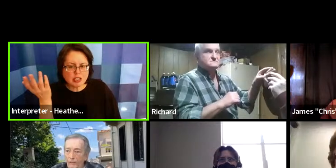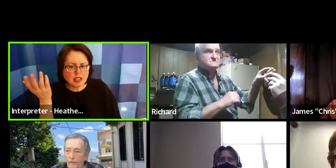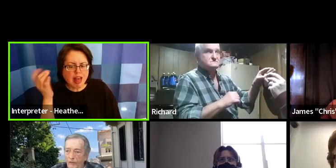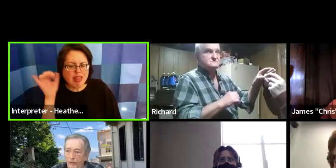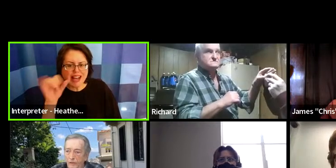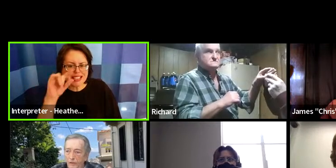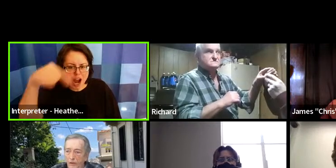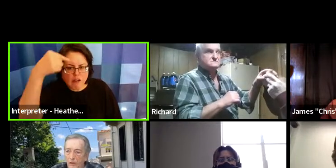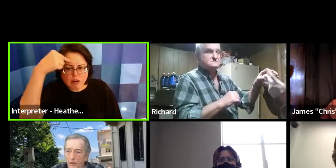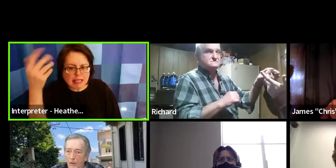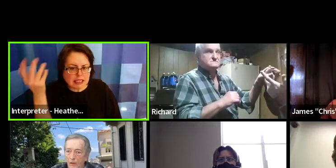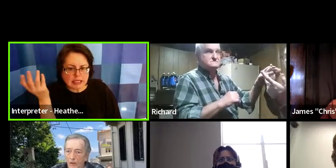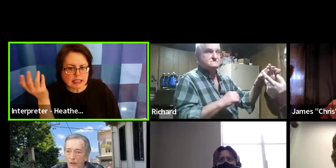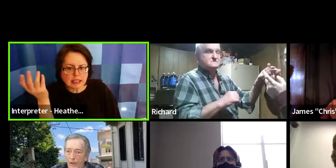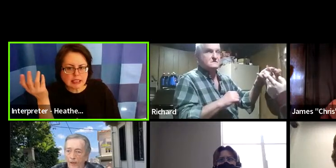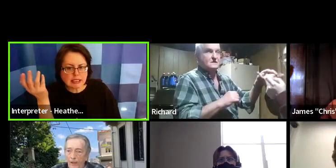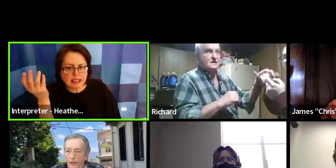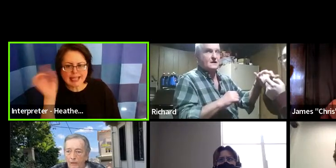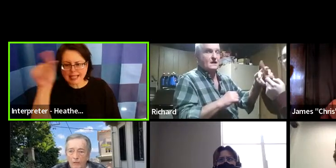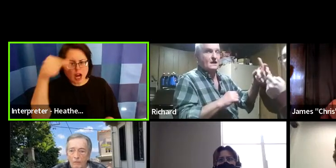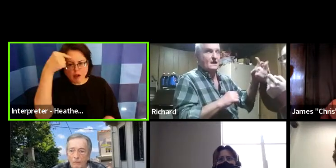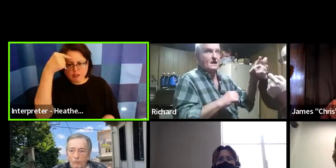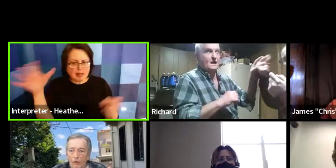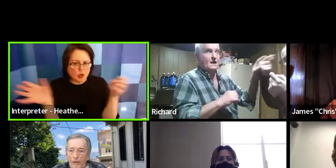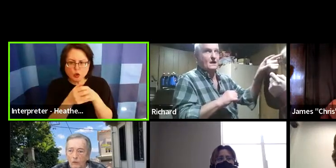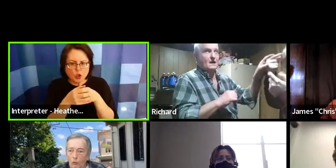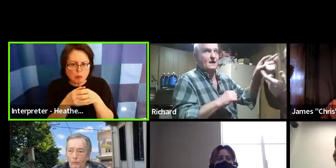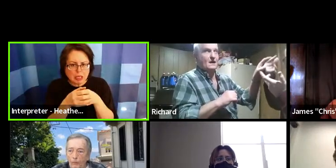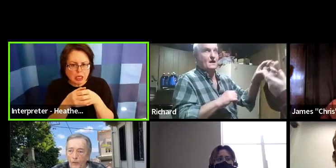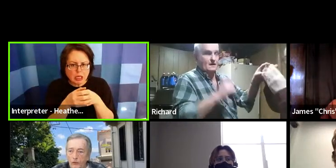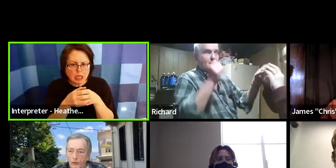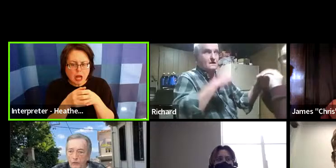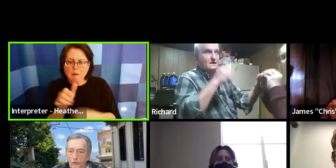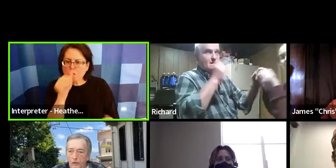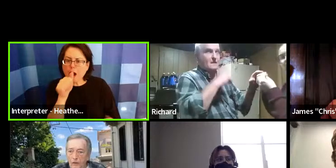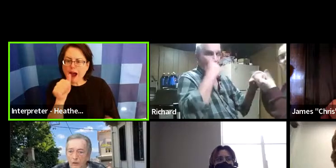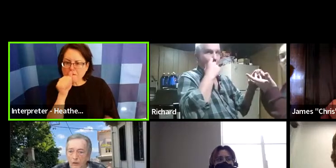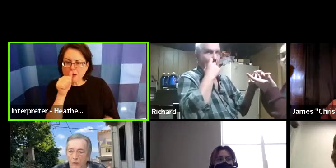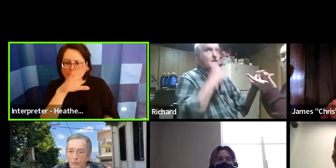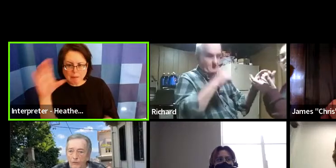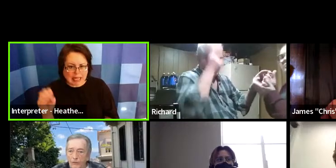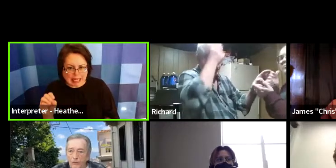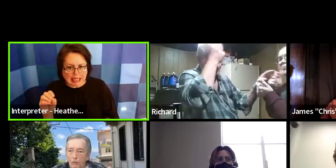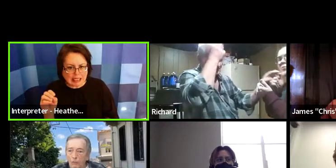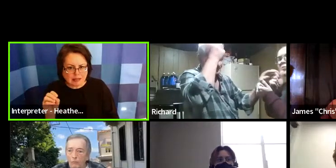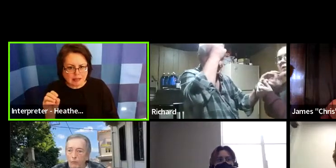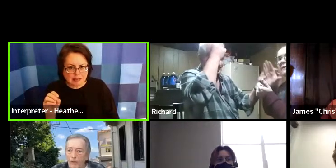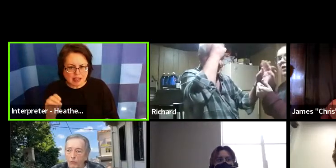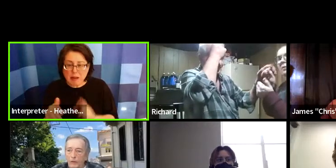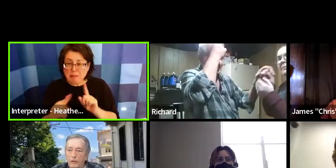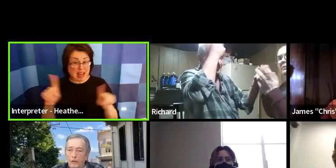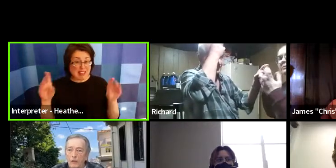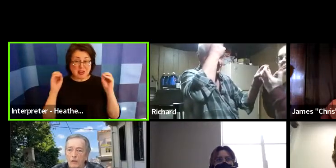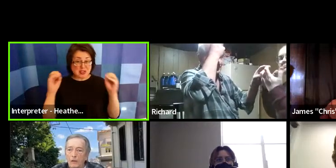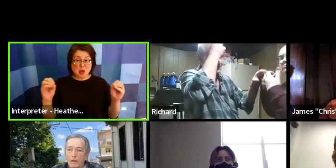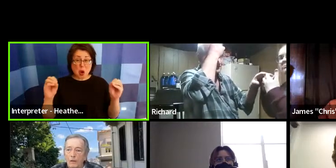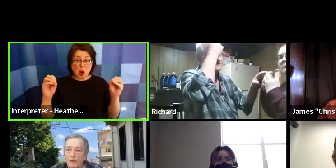governmental entities and private corporations, but there's no